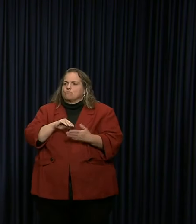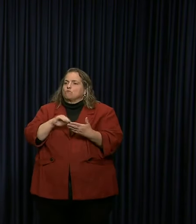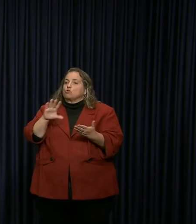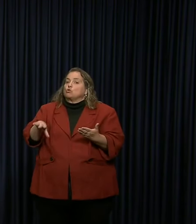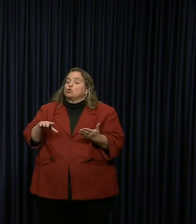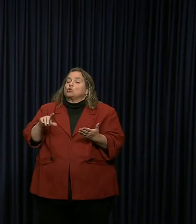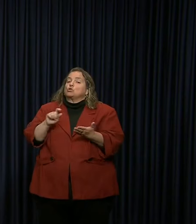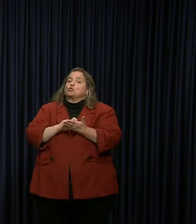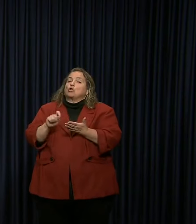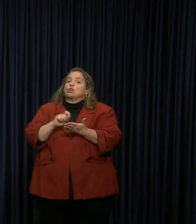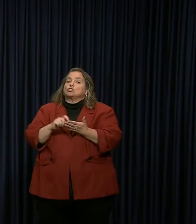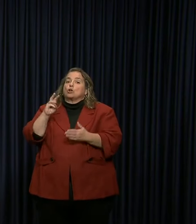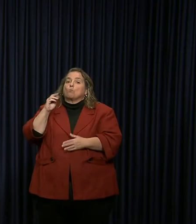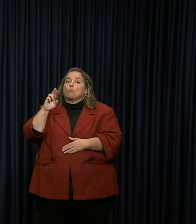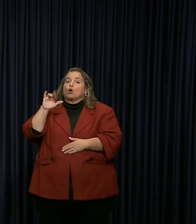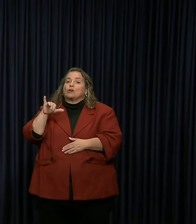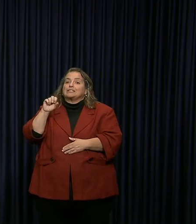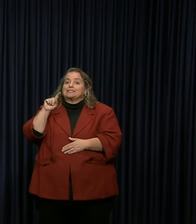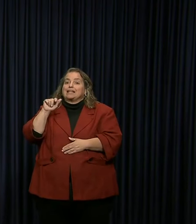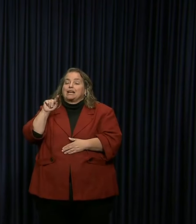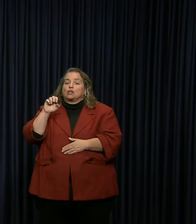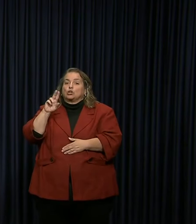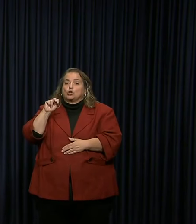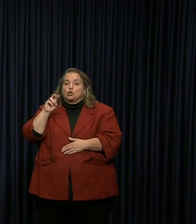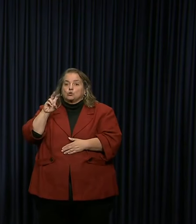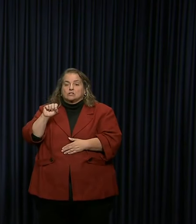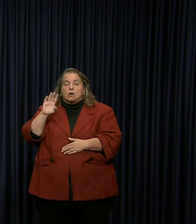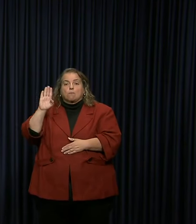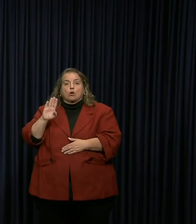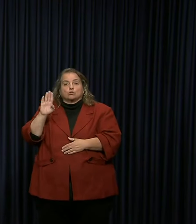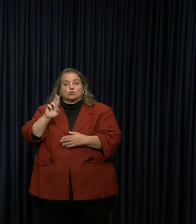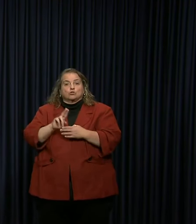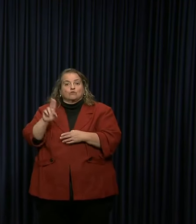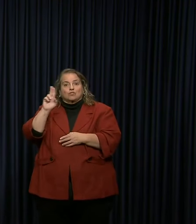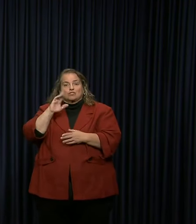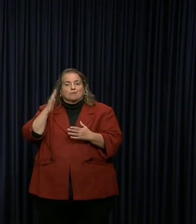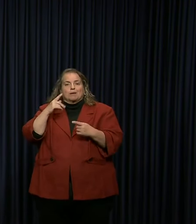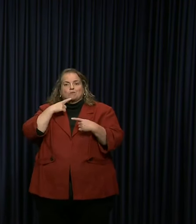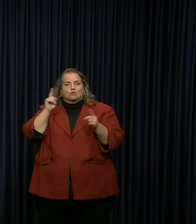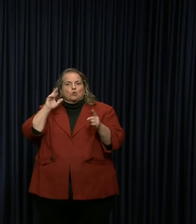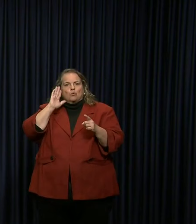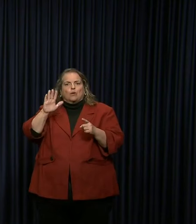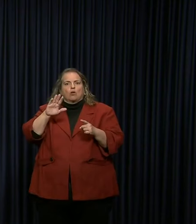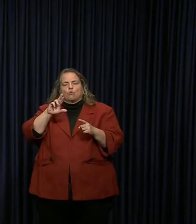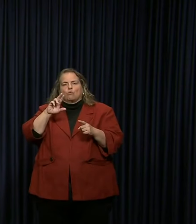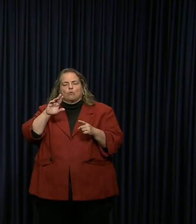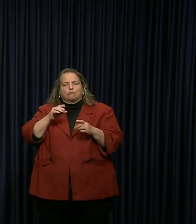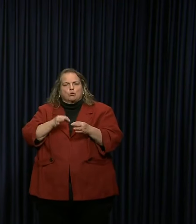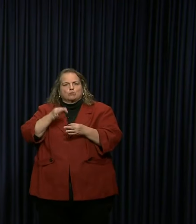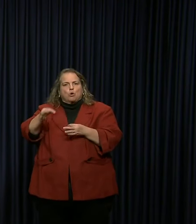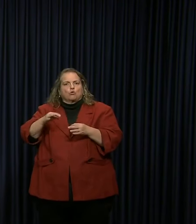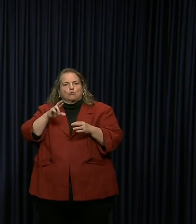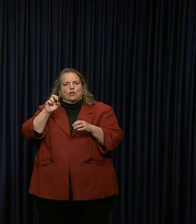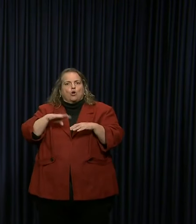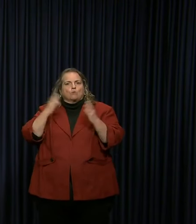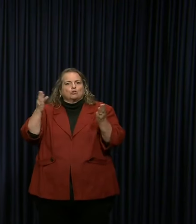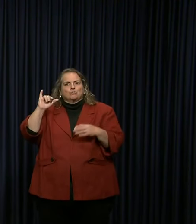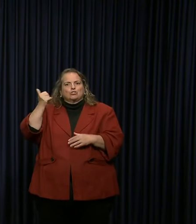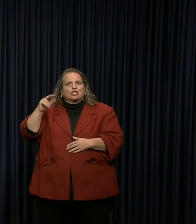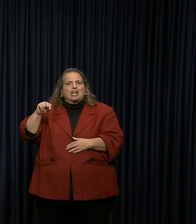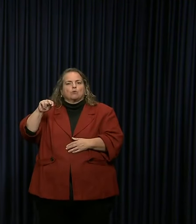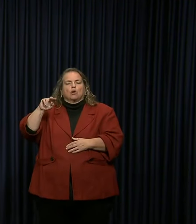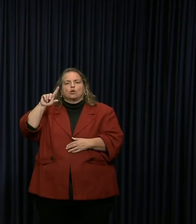at Murray State News. Today, Boston University announced it may postpone reopening until January 2021 due to COVID. Several